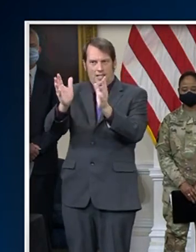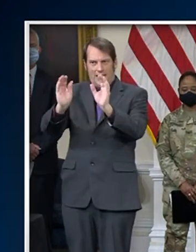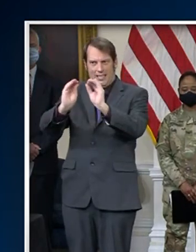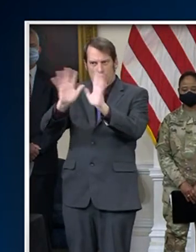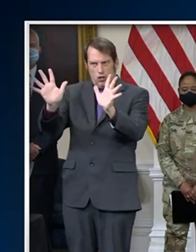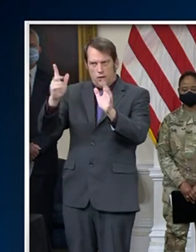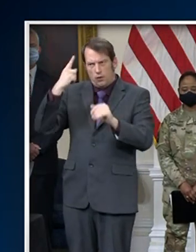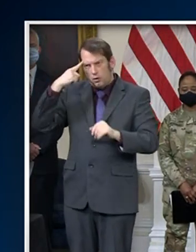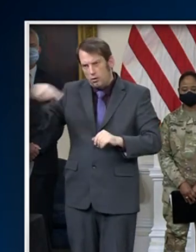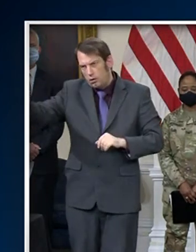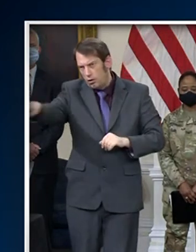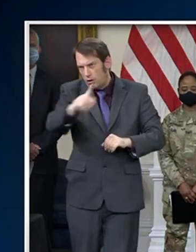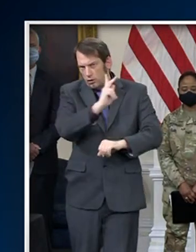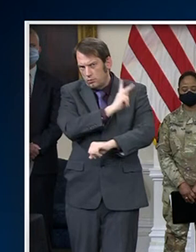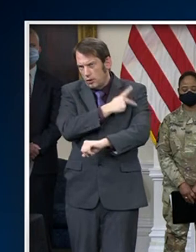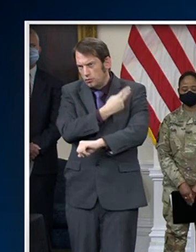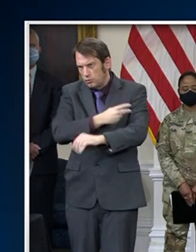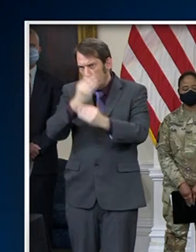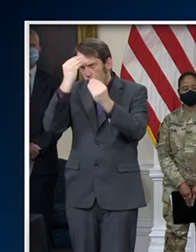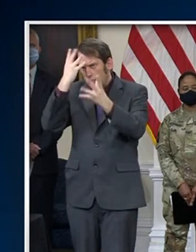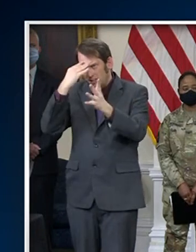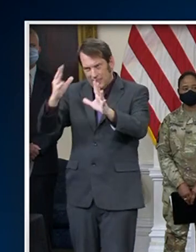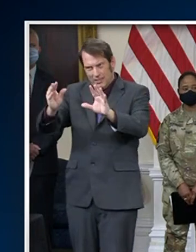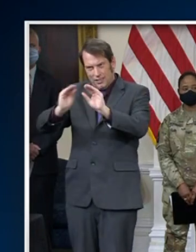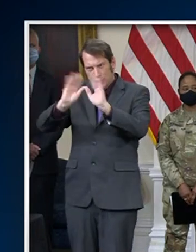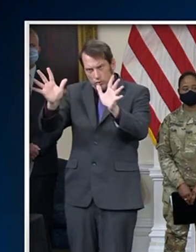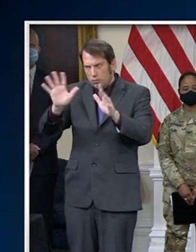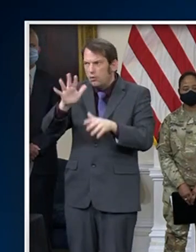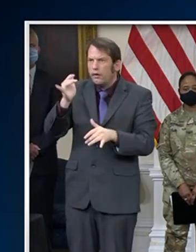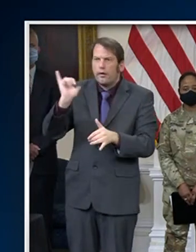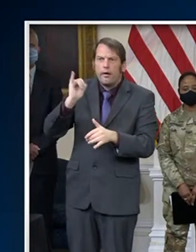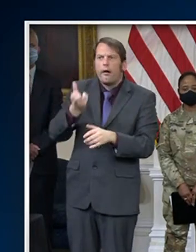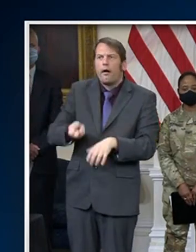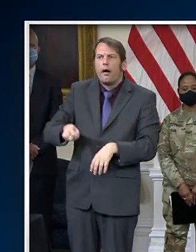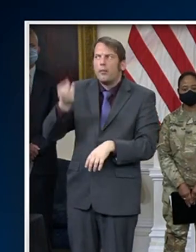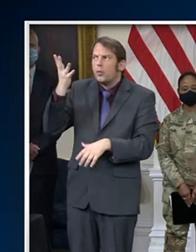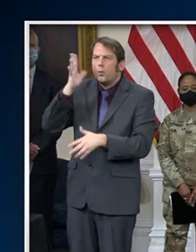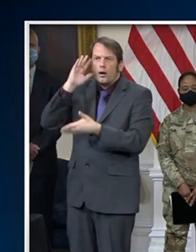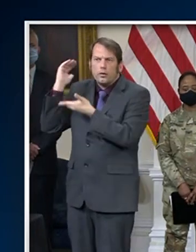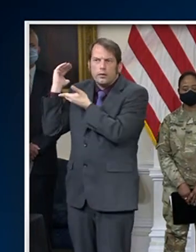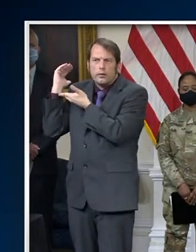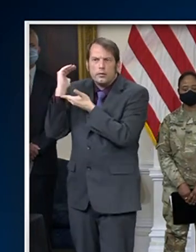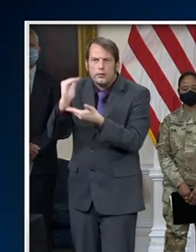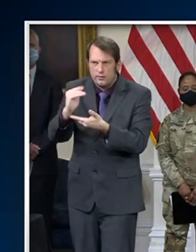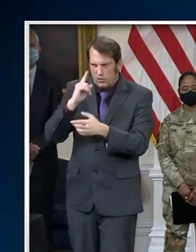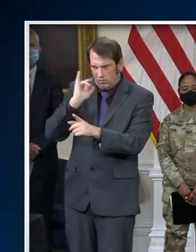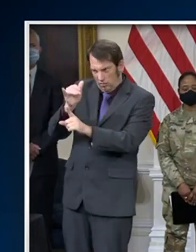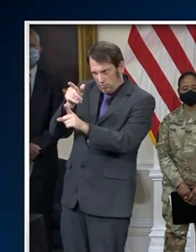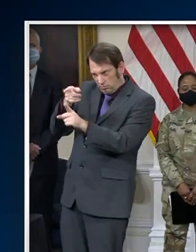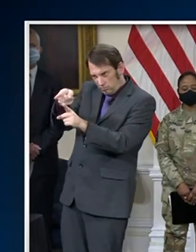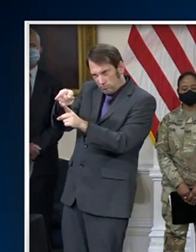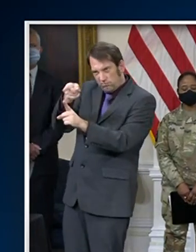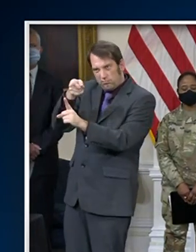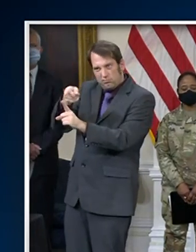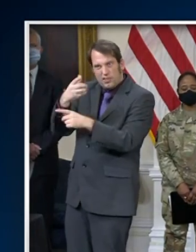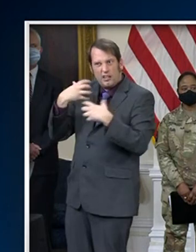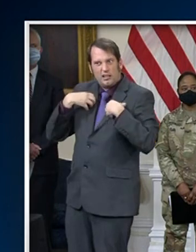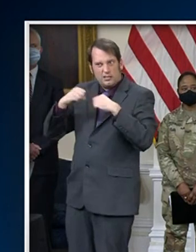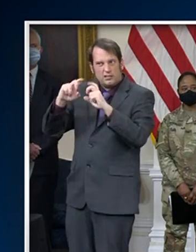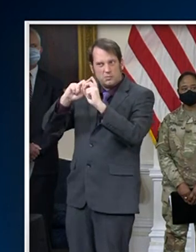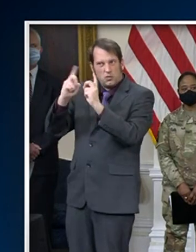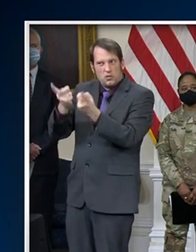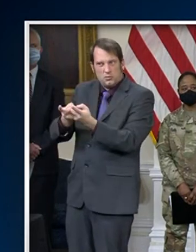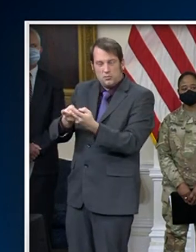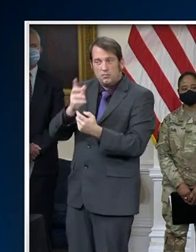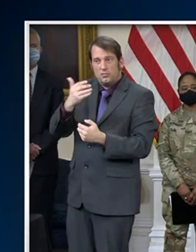weekly allocations for their local county health departments. Earlier this week, at the